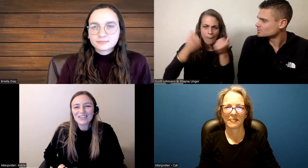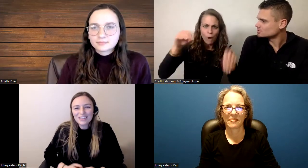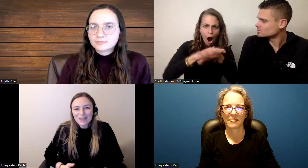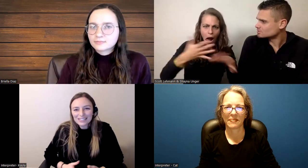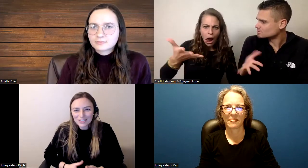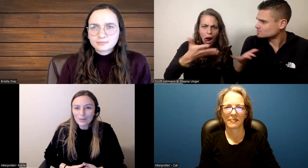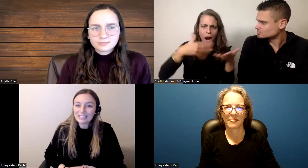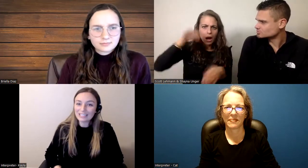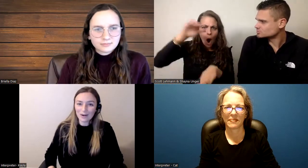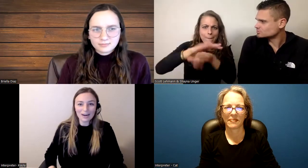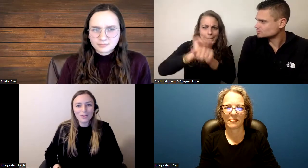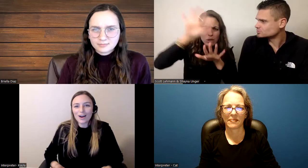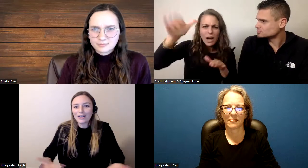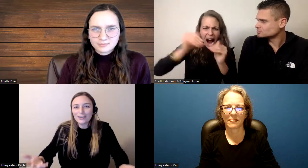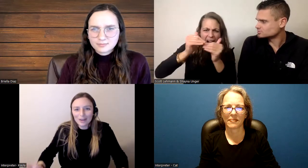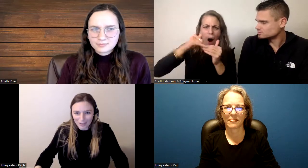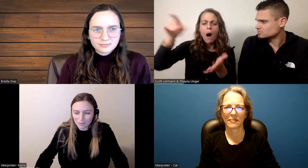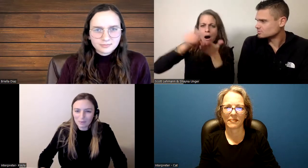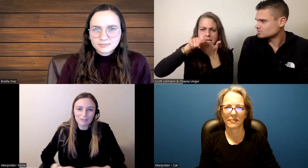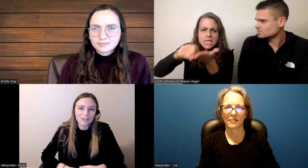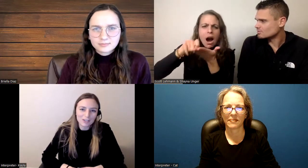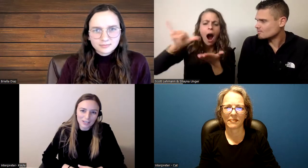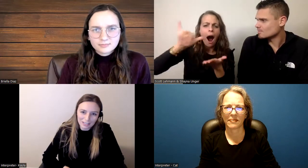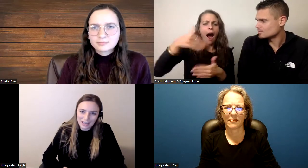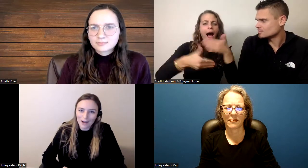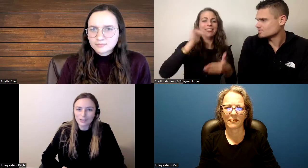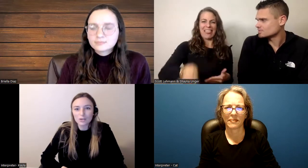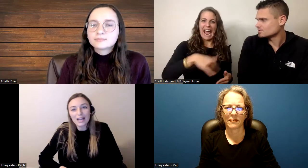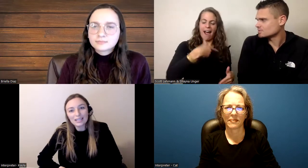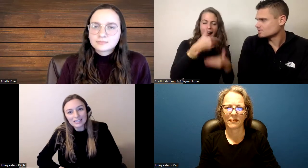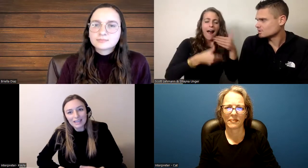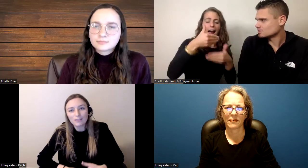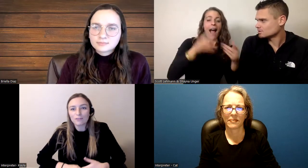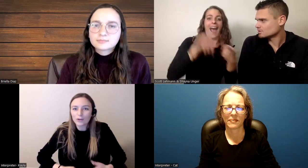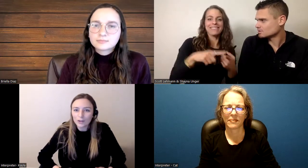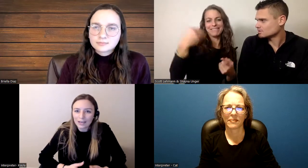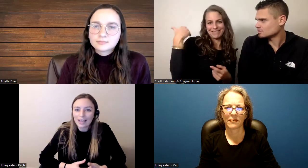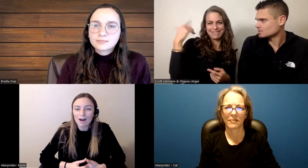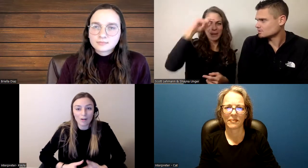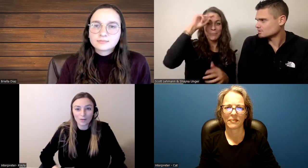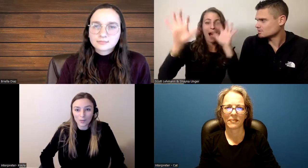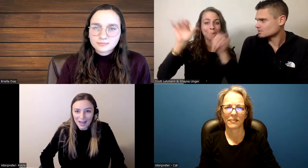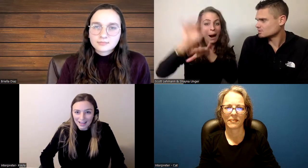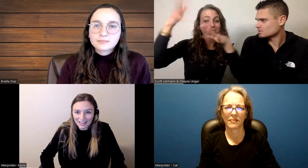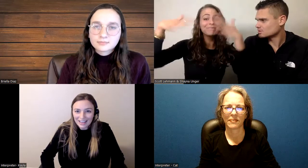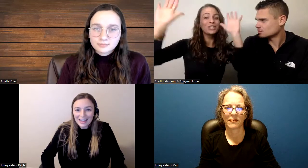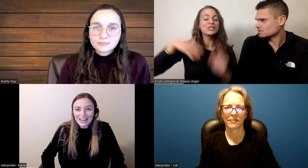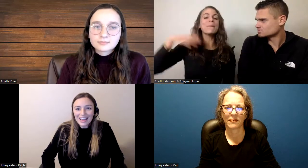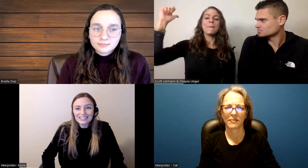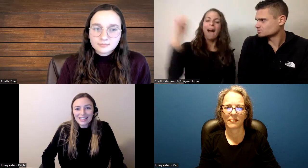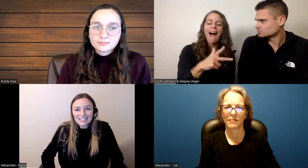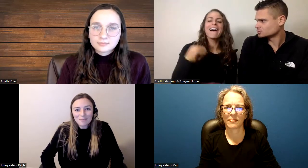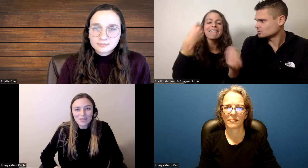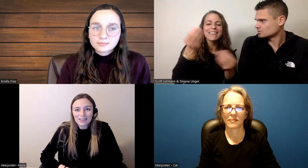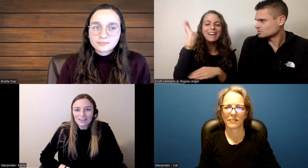Okay. So in the past, you know, we didn't know how to put on crampons when we were first starting out. And so we had to kind of learn along the way.